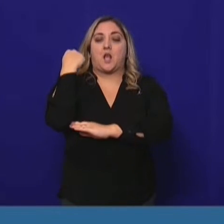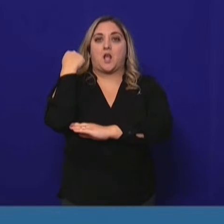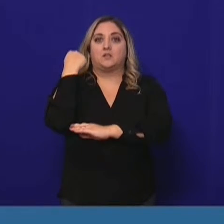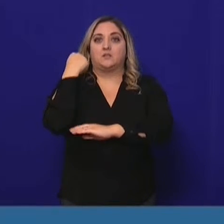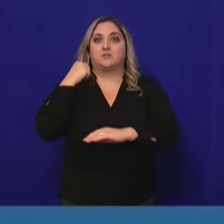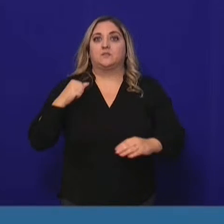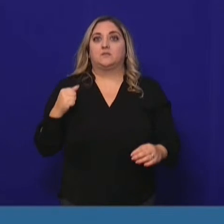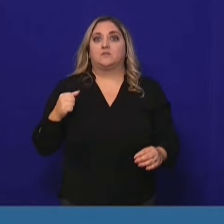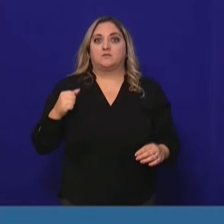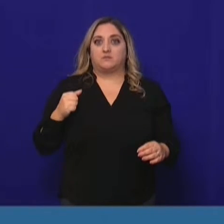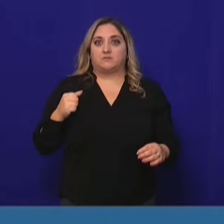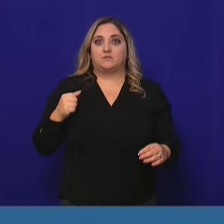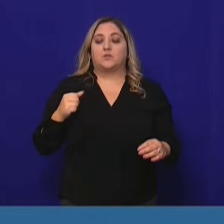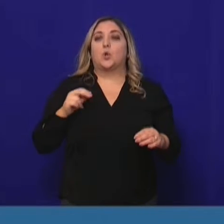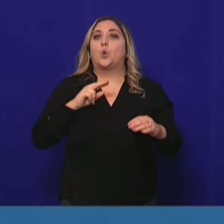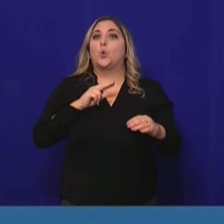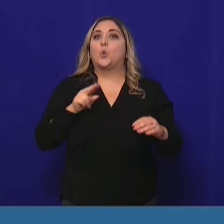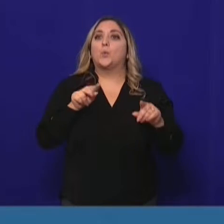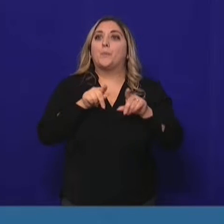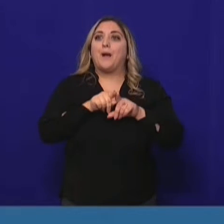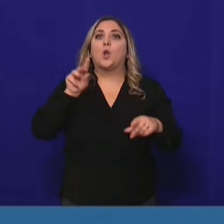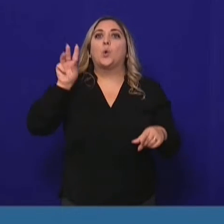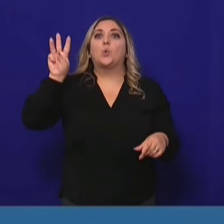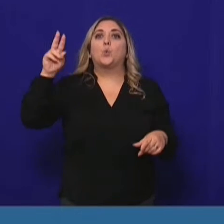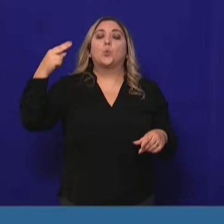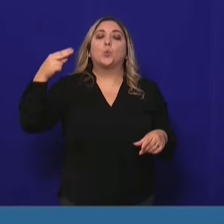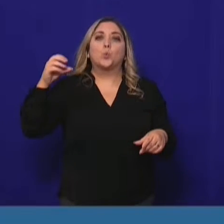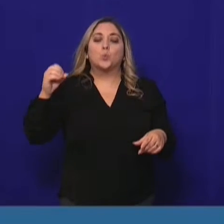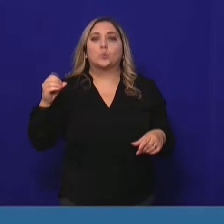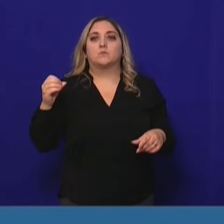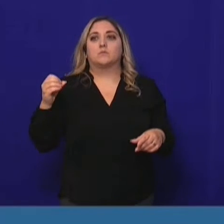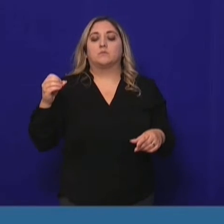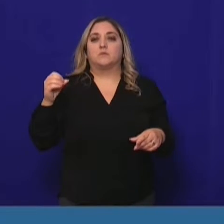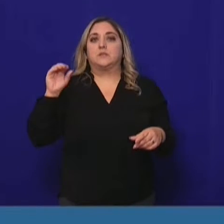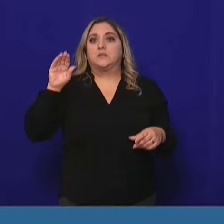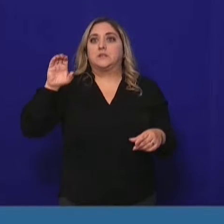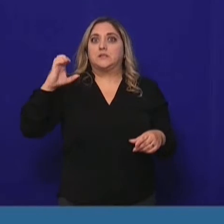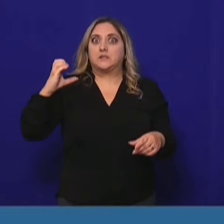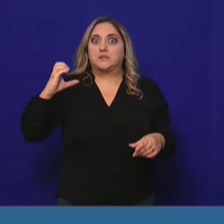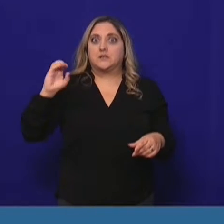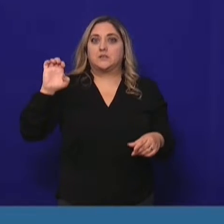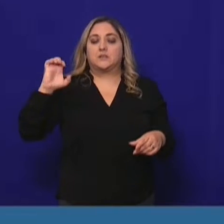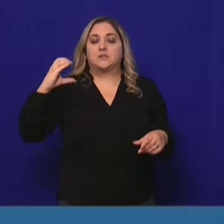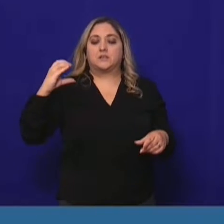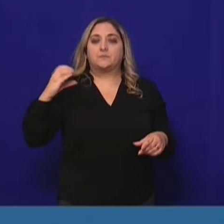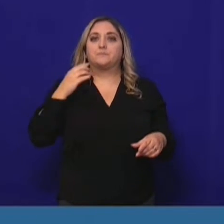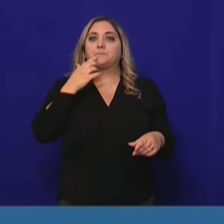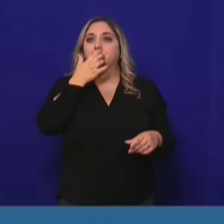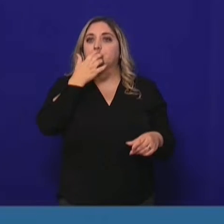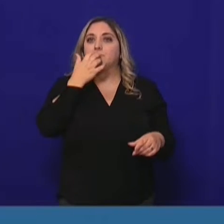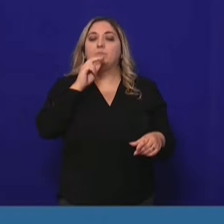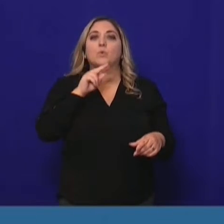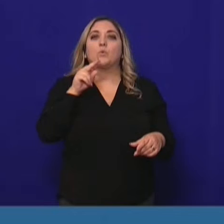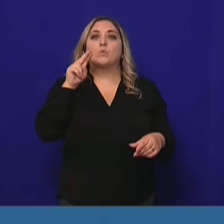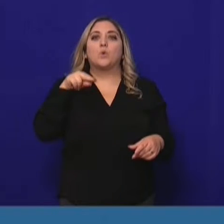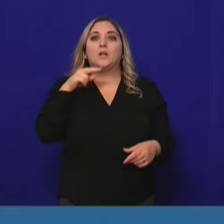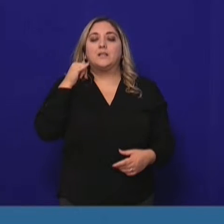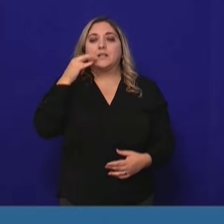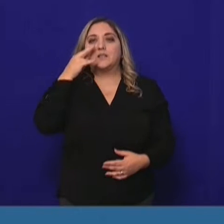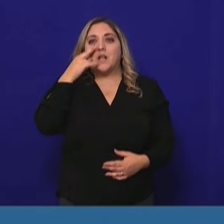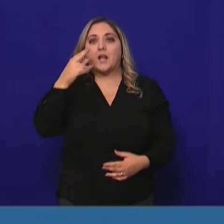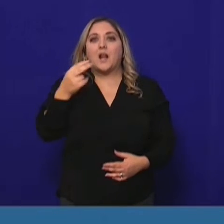anka awtoritajiet oħra reputabbli bħal pereżempju l-Għaqda Dinjija tas-Saħħa, l-ECDC, u anka jekk inħarsu